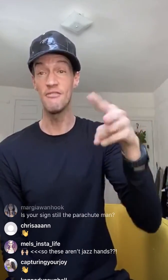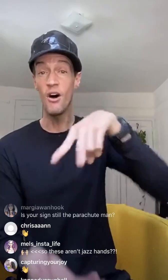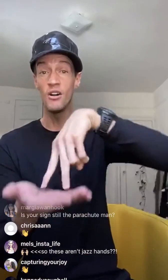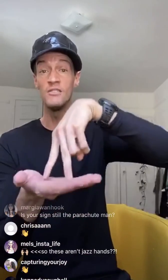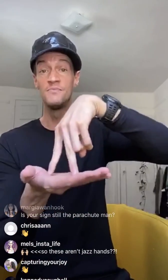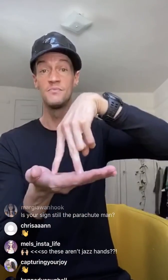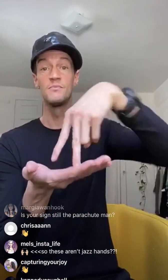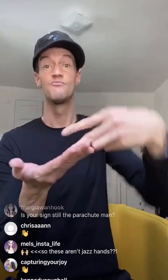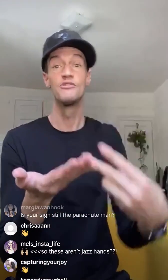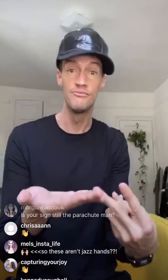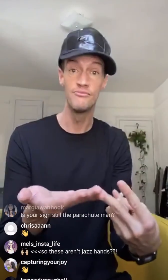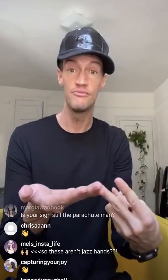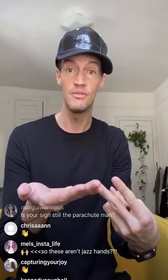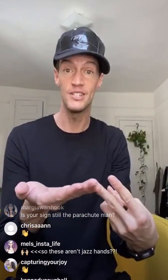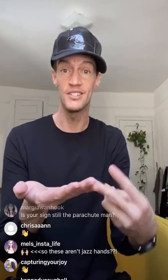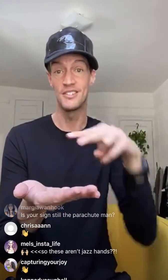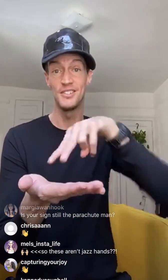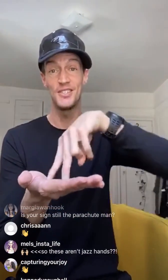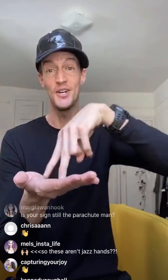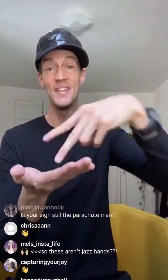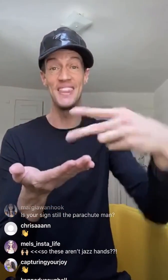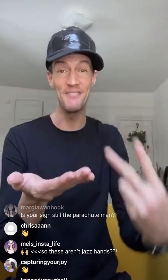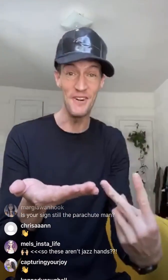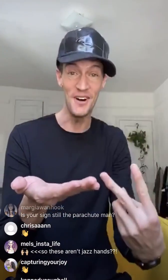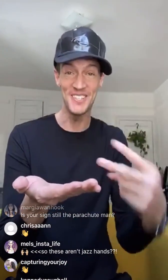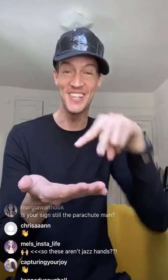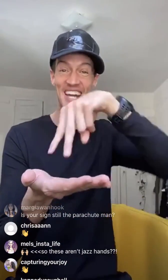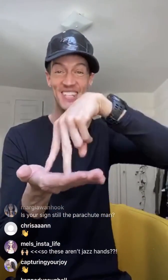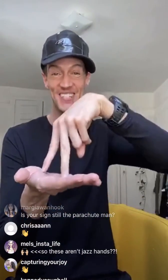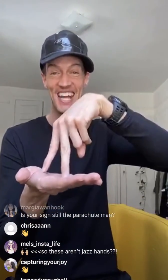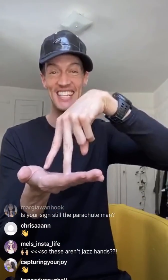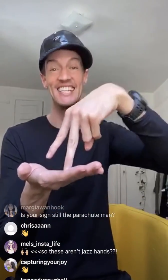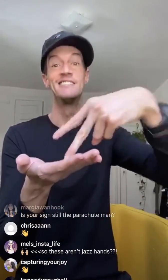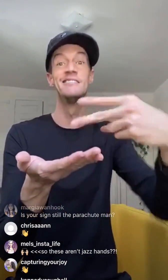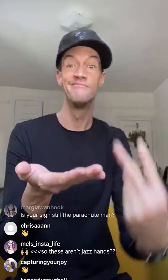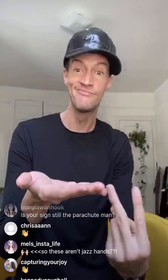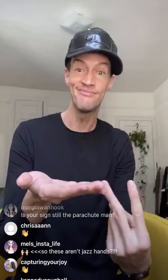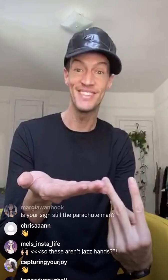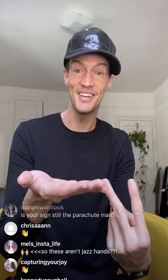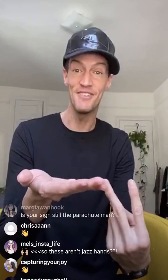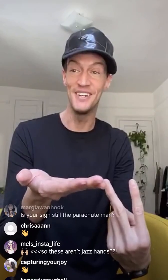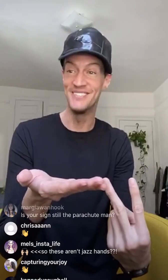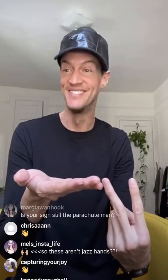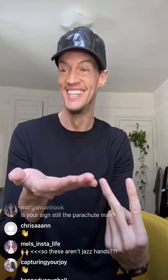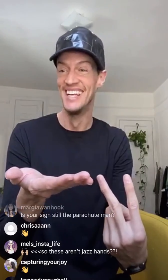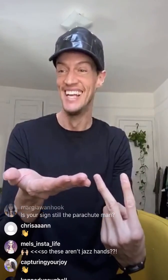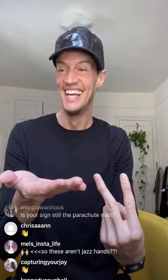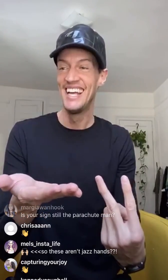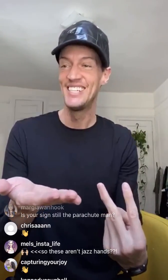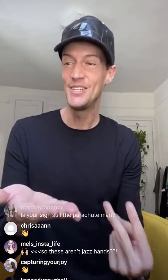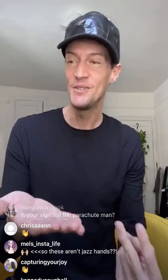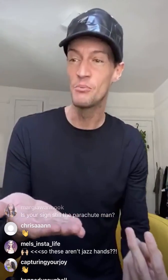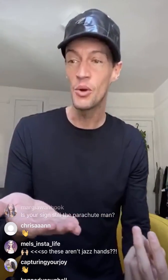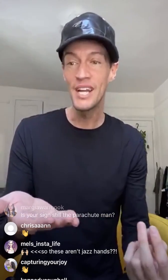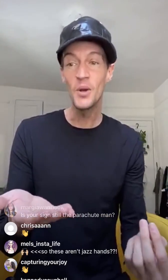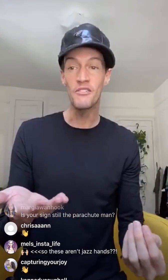2 fingers, and it just kind of shows like, oh, we got to get that done quick. We got to do that quick. If someone is going too